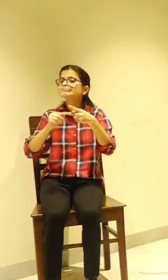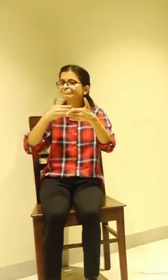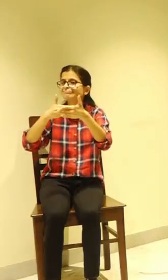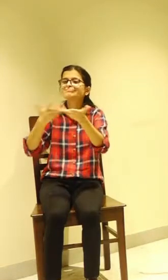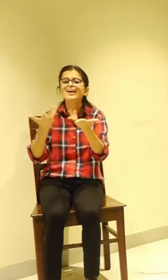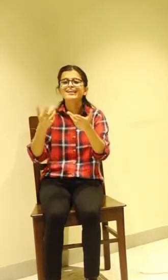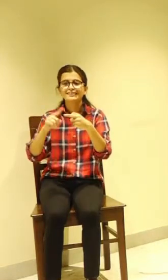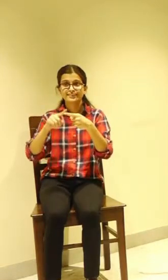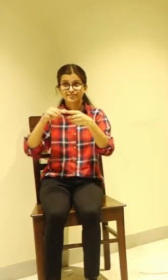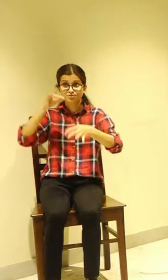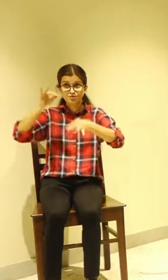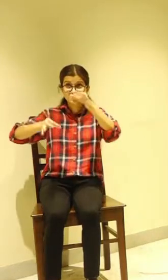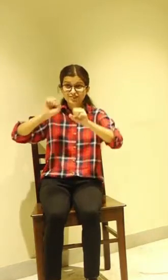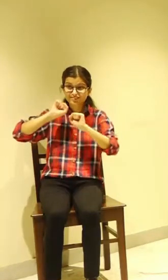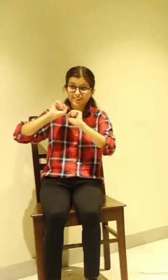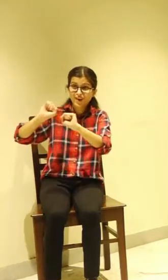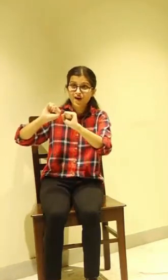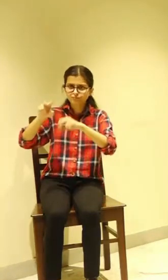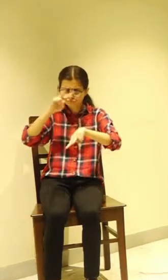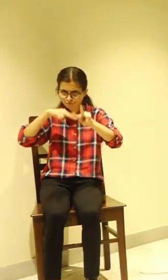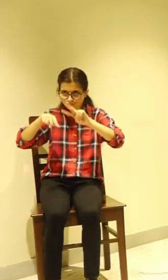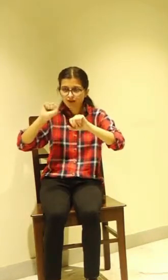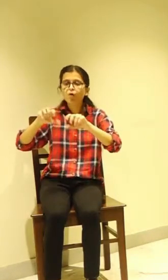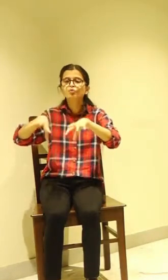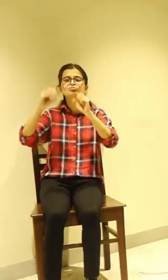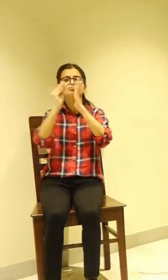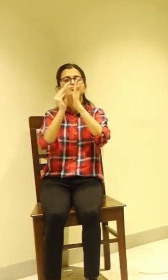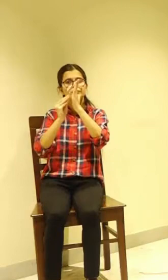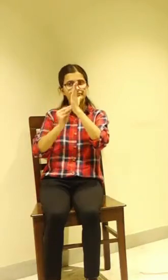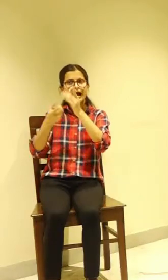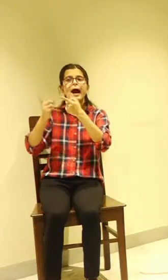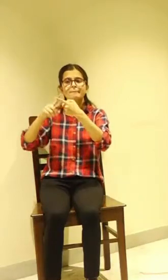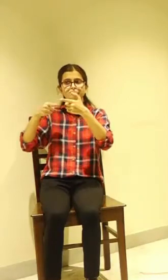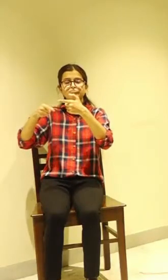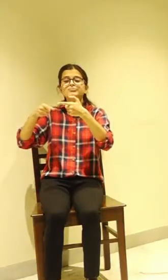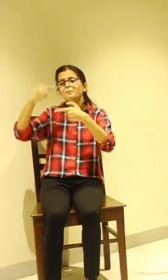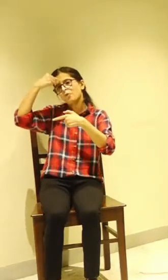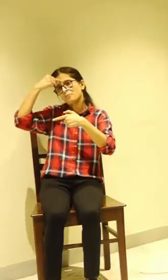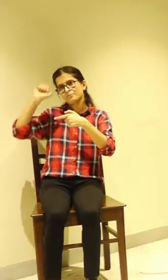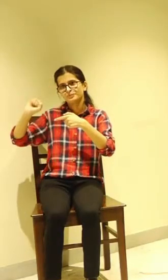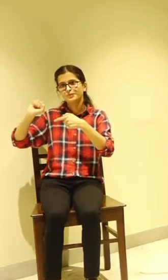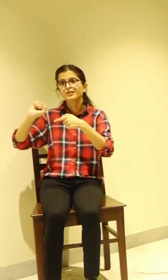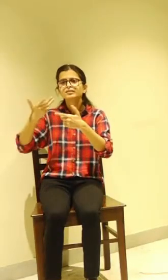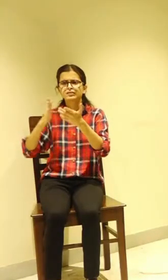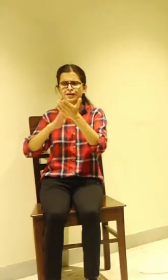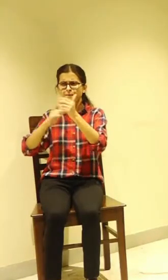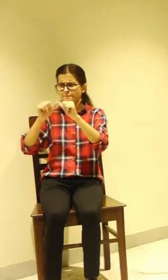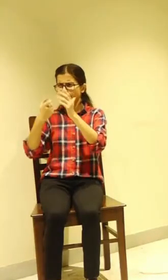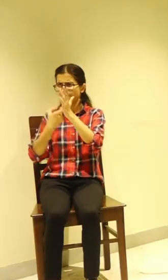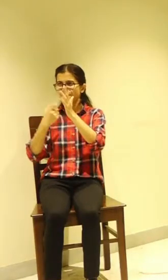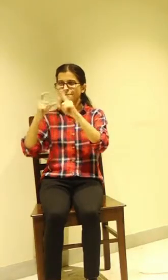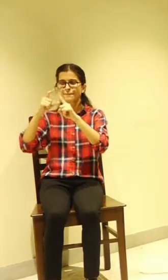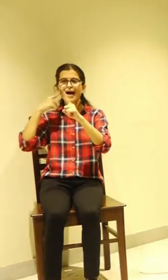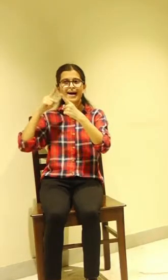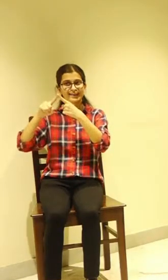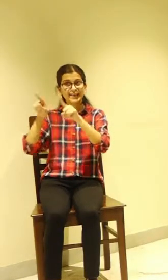judicial review is not explicitly mentioned the way it is in our constitution. It was actually rested in Marbury versus Madison by Chief Justice Marshall. So